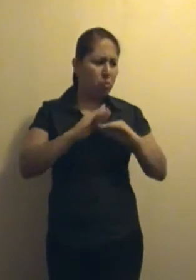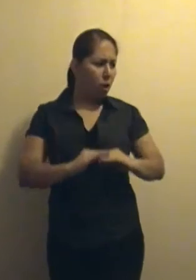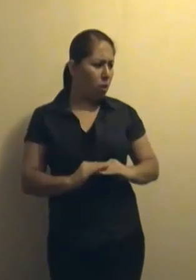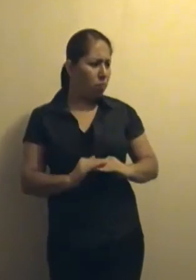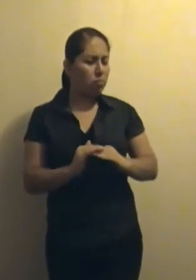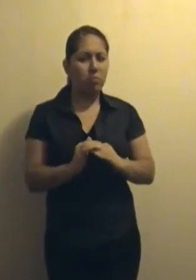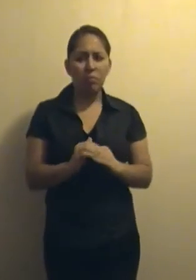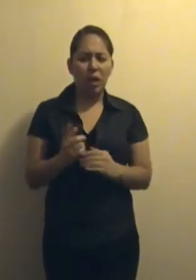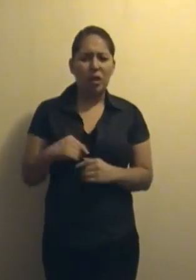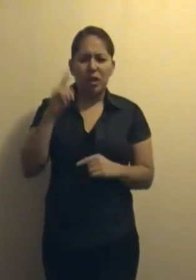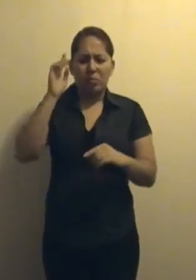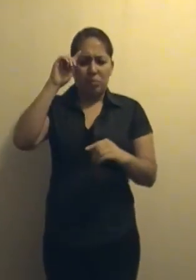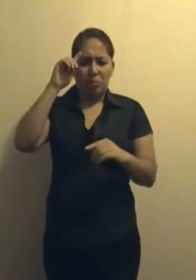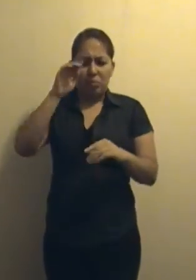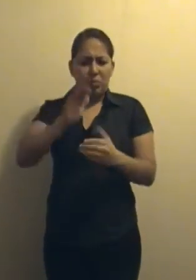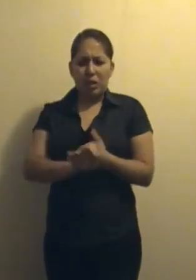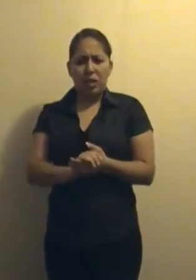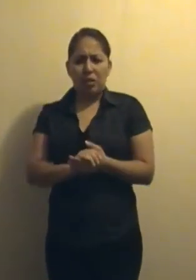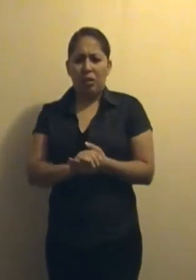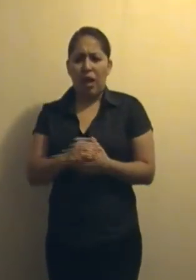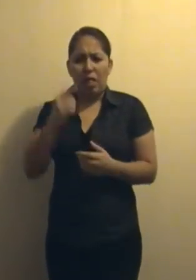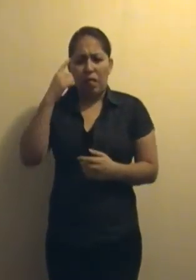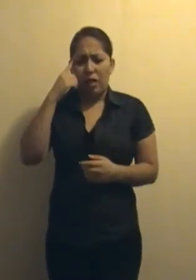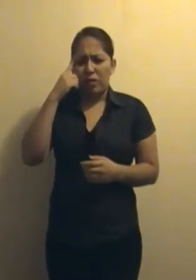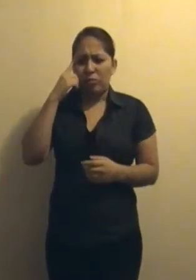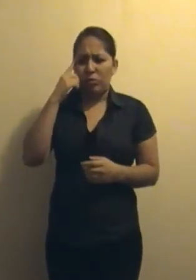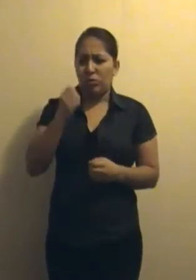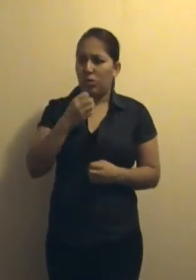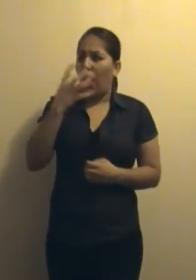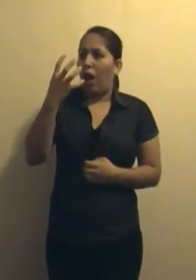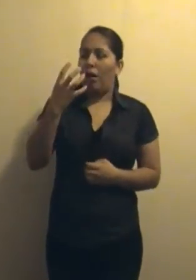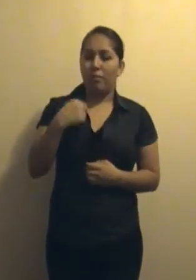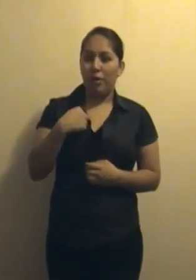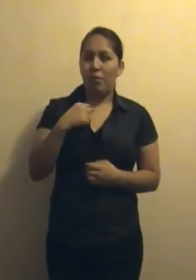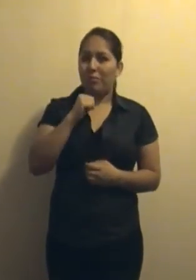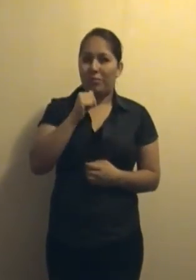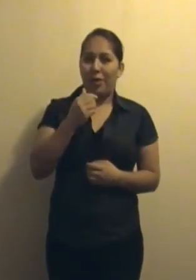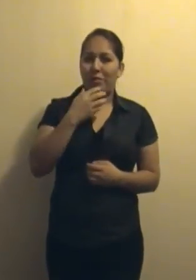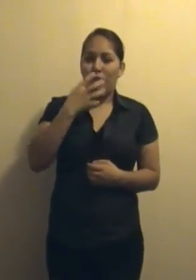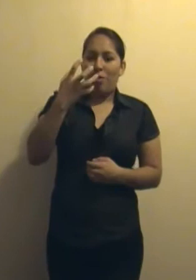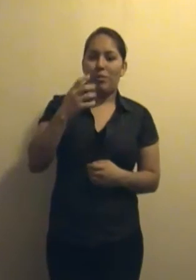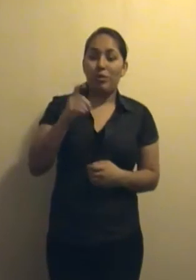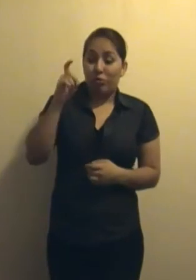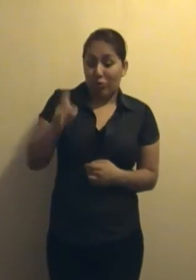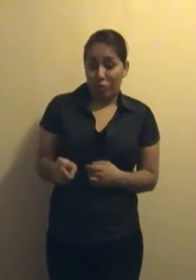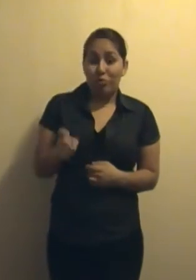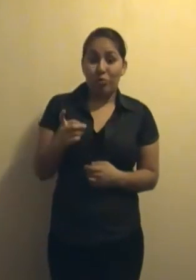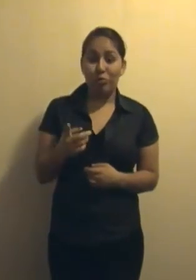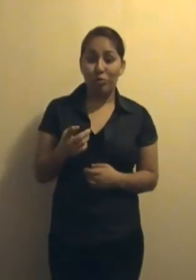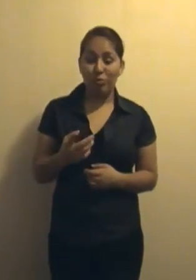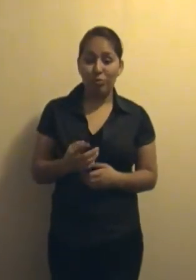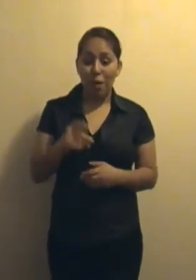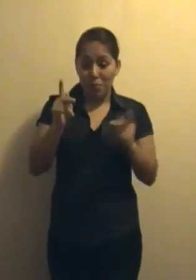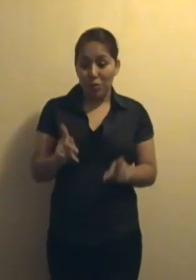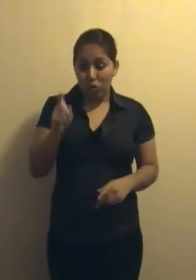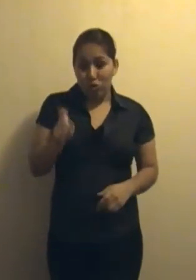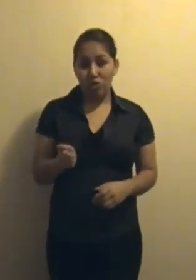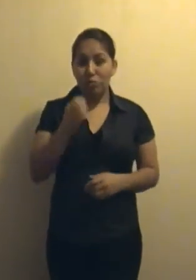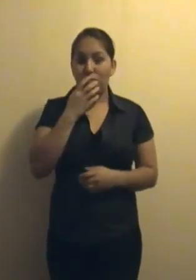I couldn't believe it. I thought someone should be screaming, although I wasn't screaming. Someone should have been. So anyway, he turned the plane